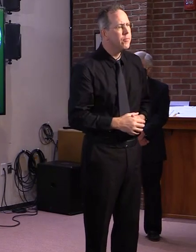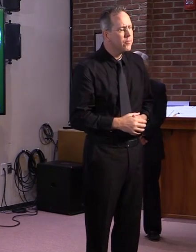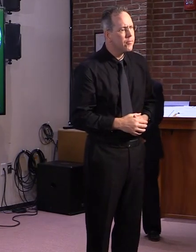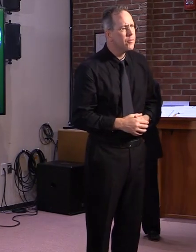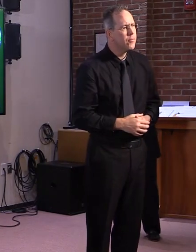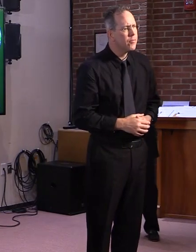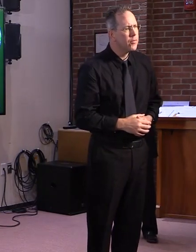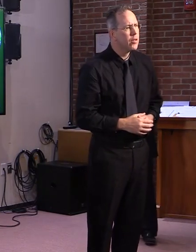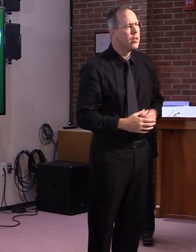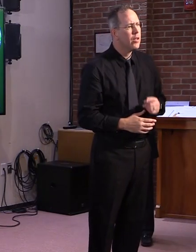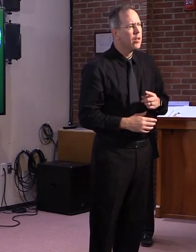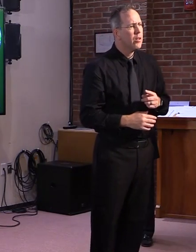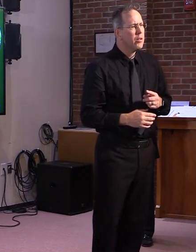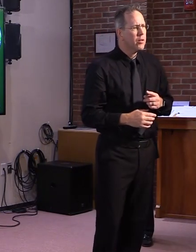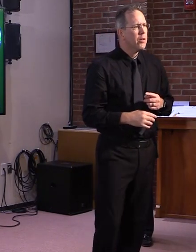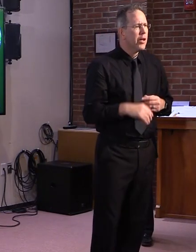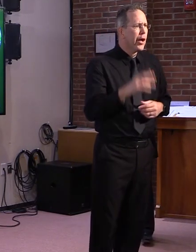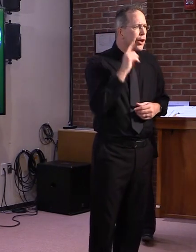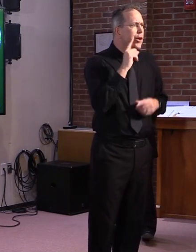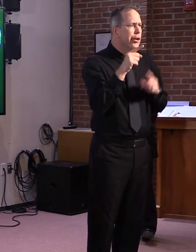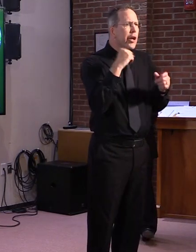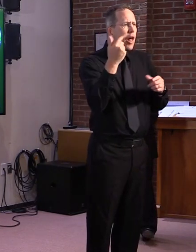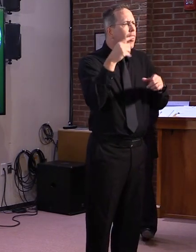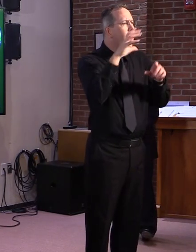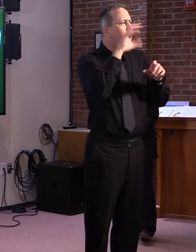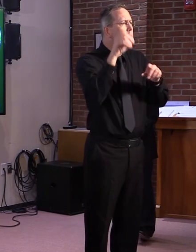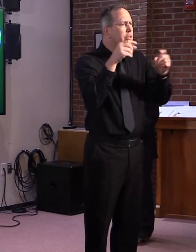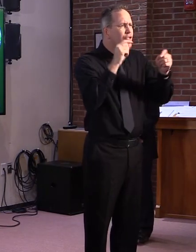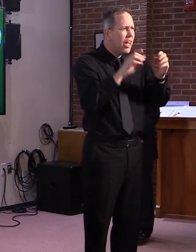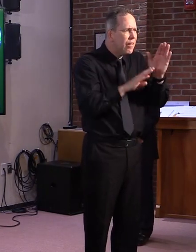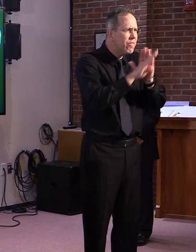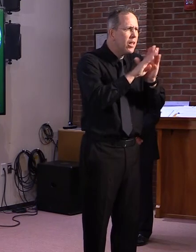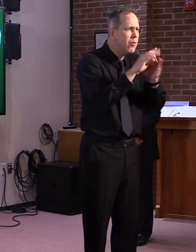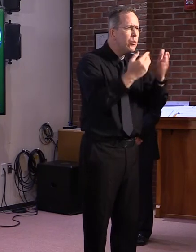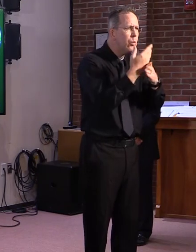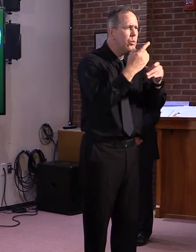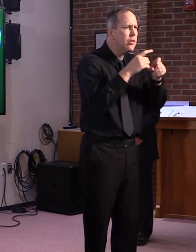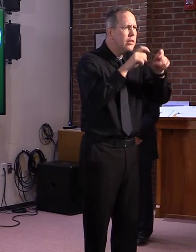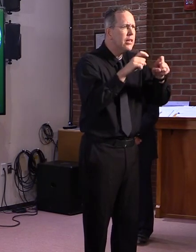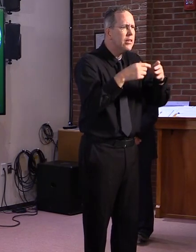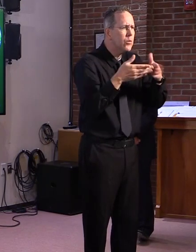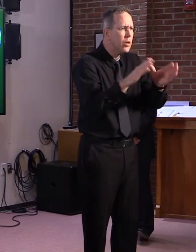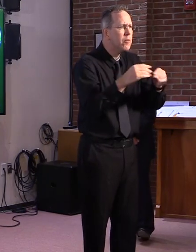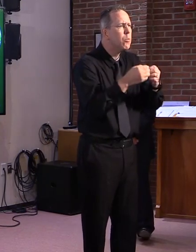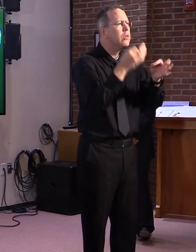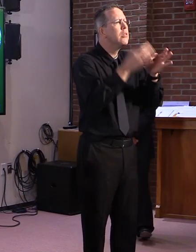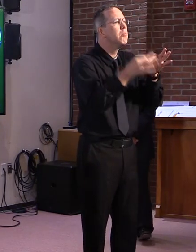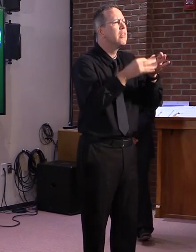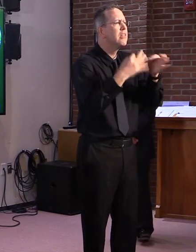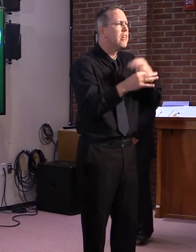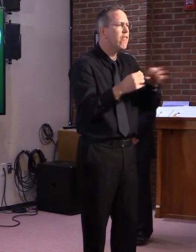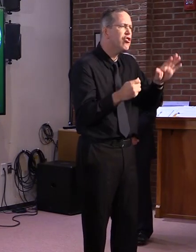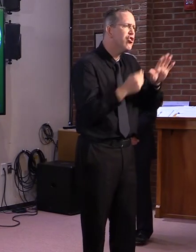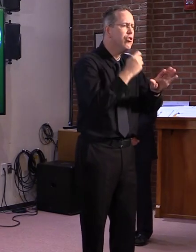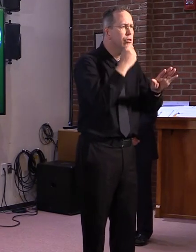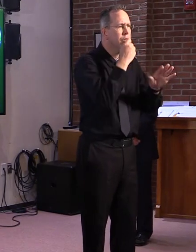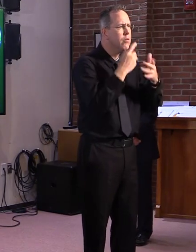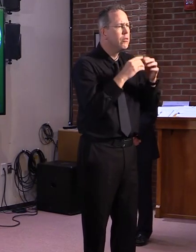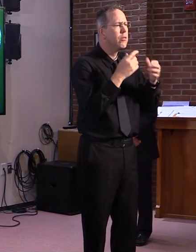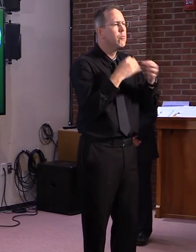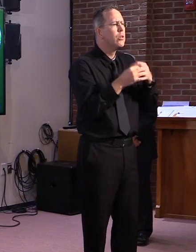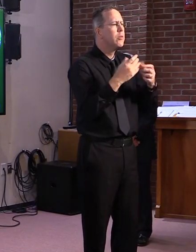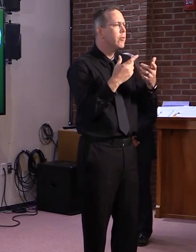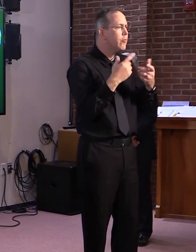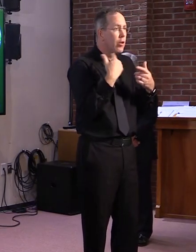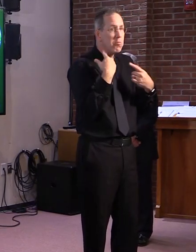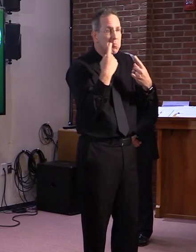of companies are working on this to make it easier for, like going to a large event, a sports event of some